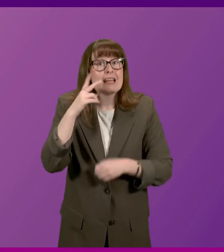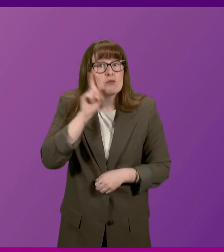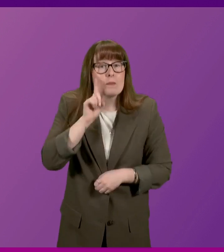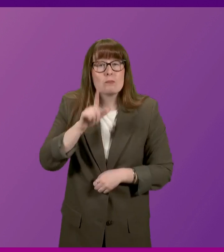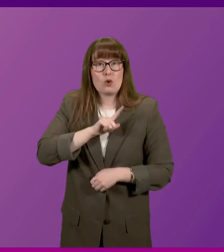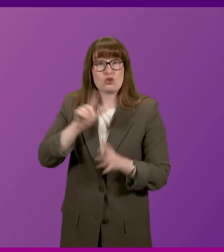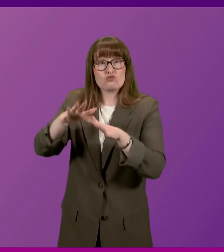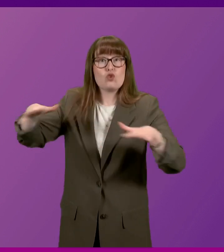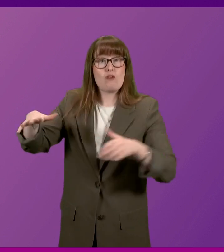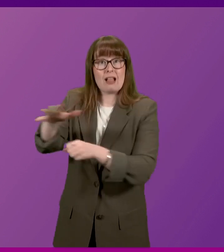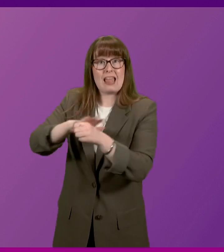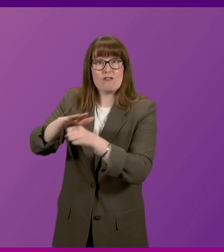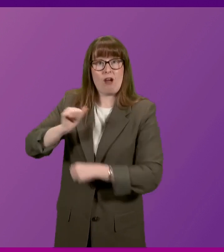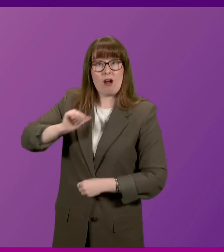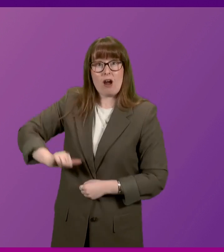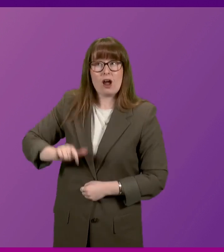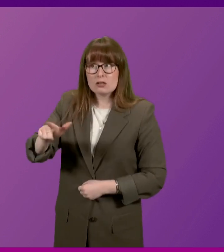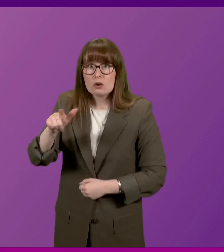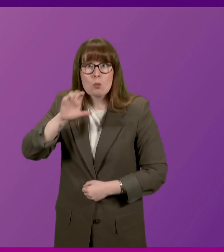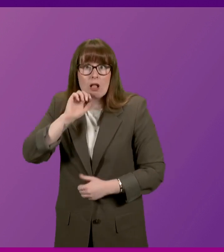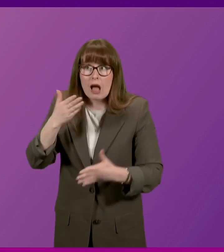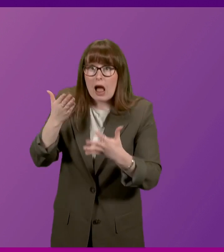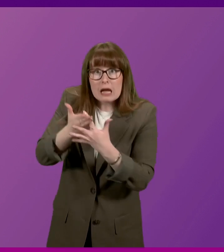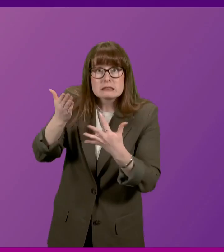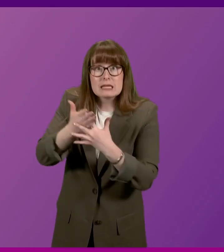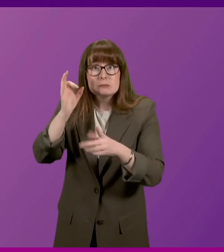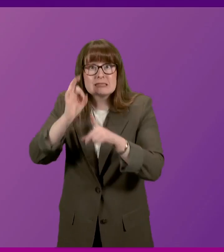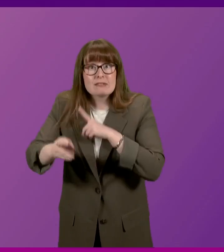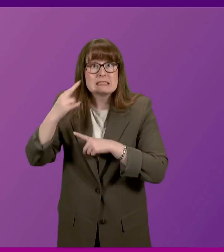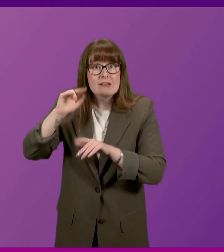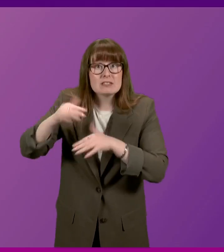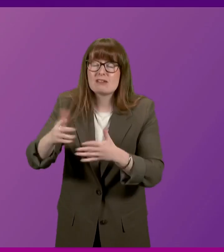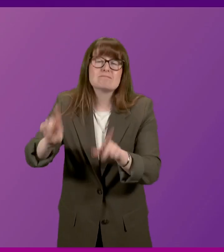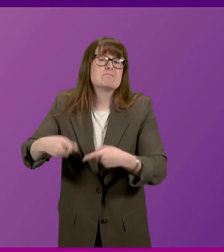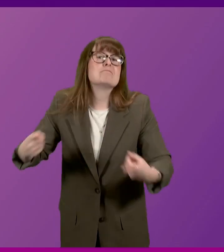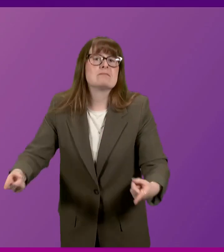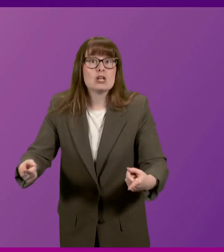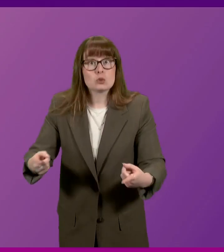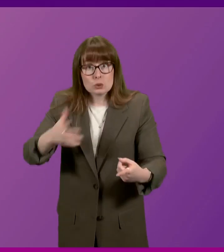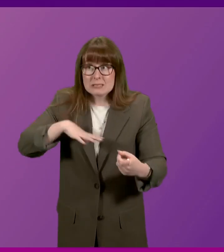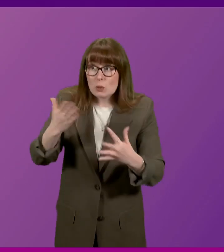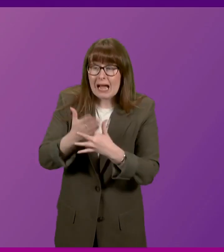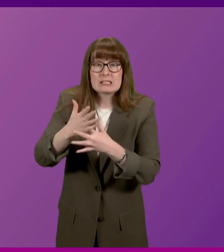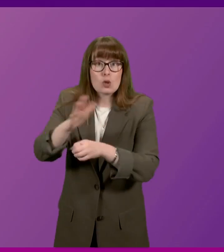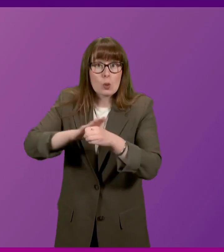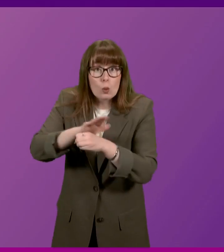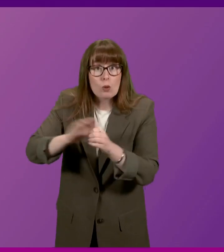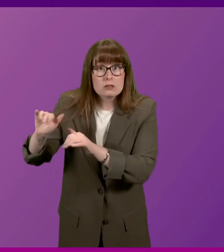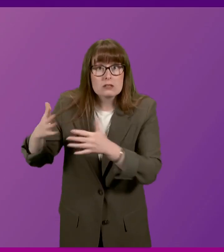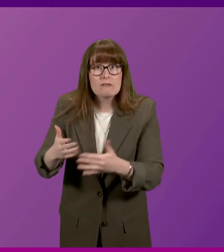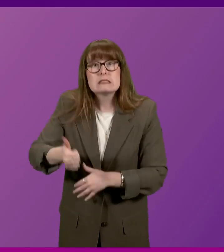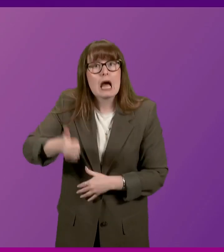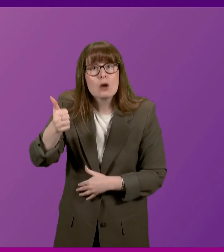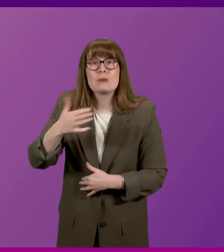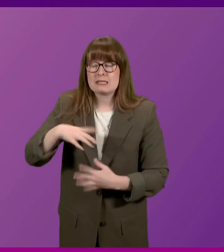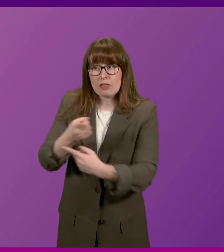area, for example, it's less likely you're going to be able to access a deaf-specific service. So if you need to access a local service, do the people